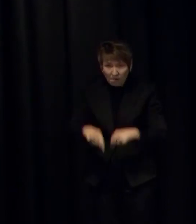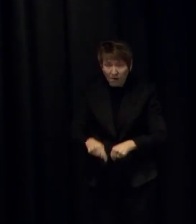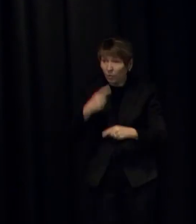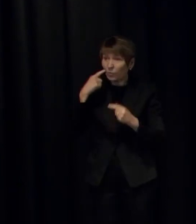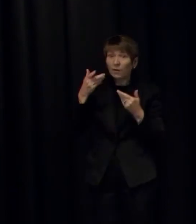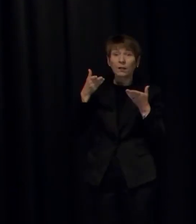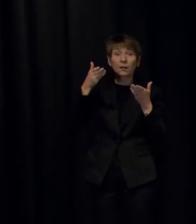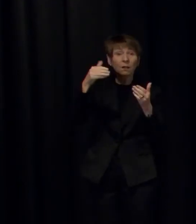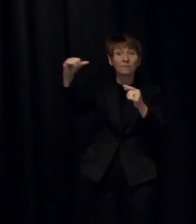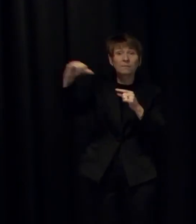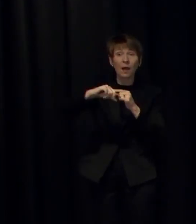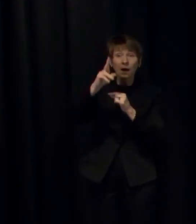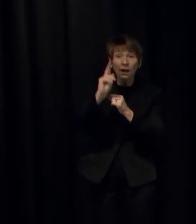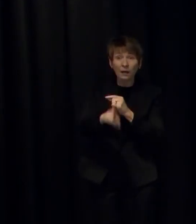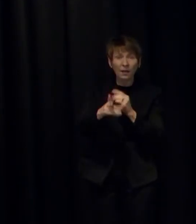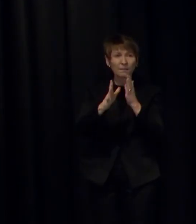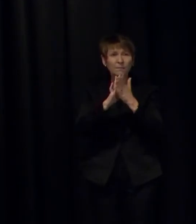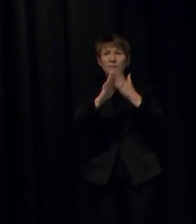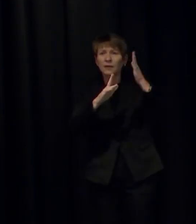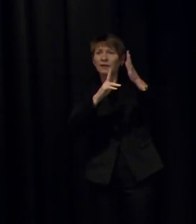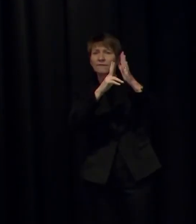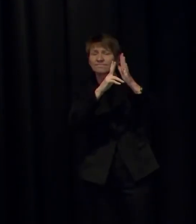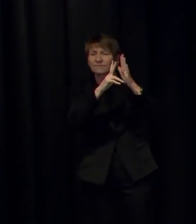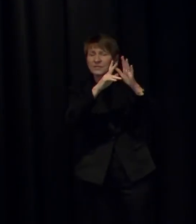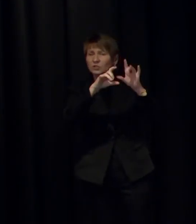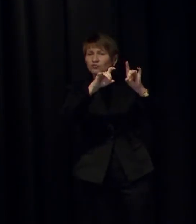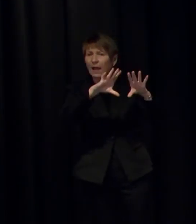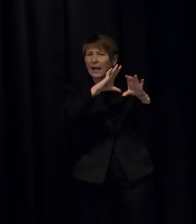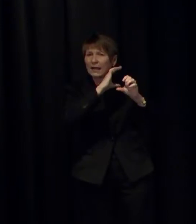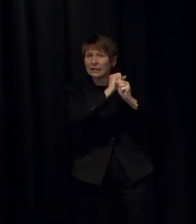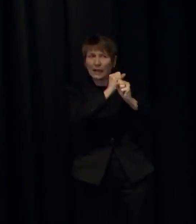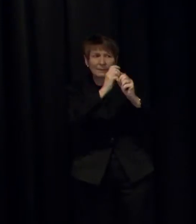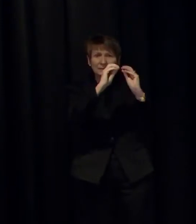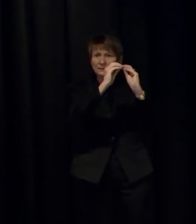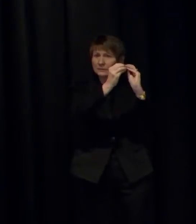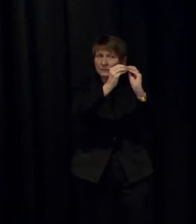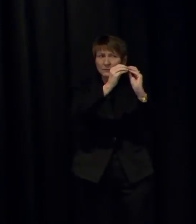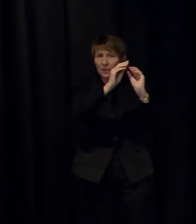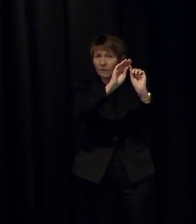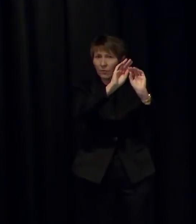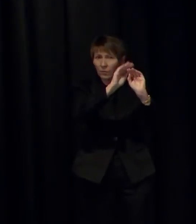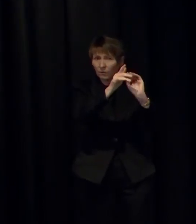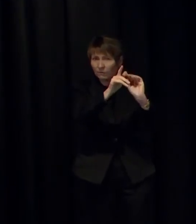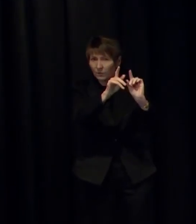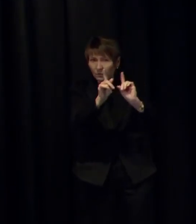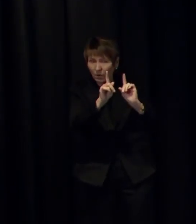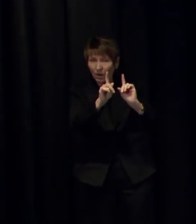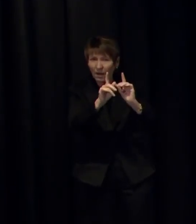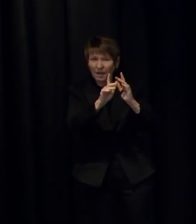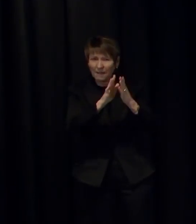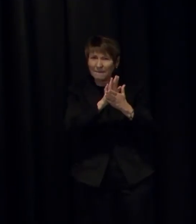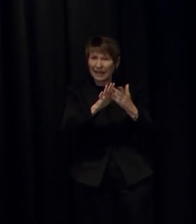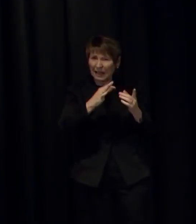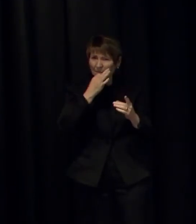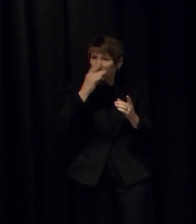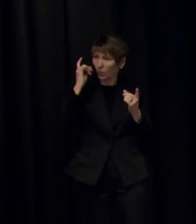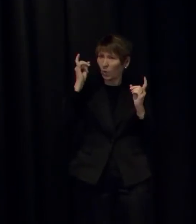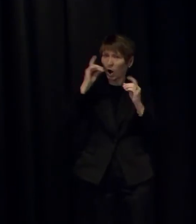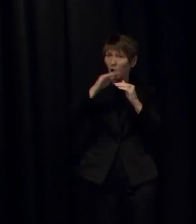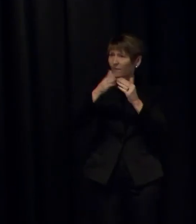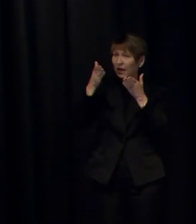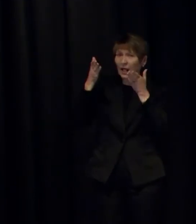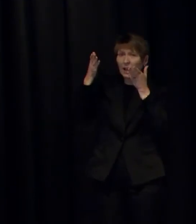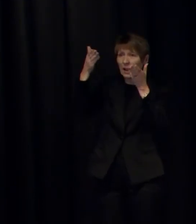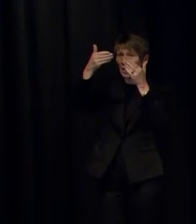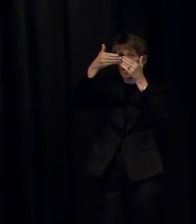be superseded by the New South Wales announcement the other day? If students could go to Sydney and not have to pay that money, why wouldn't